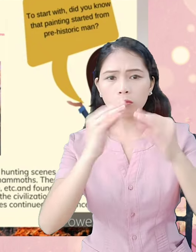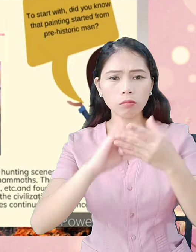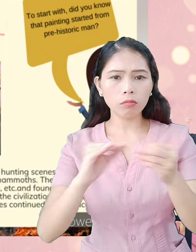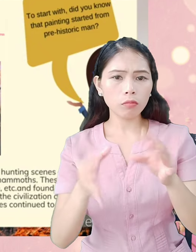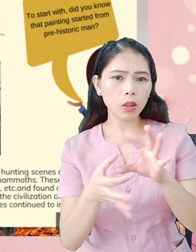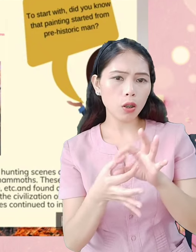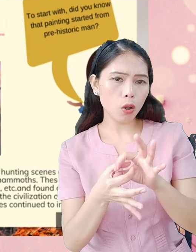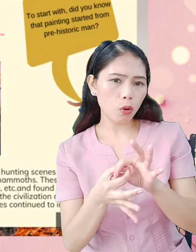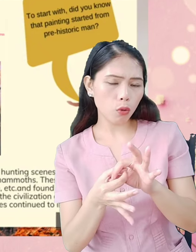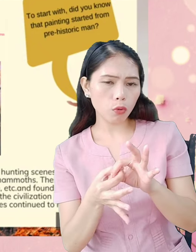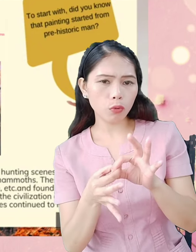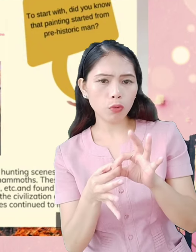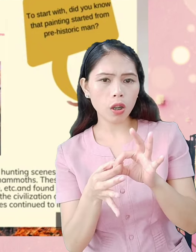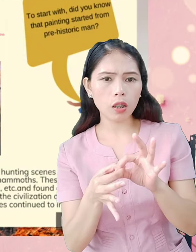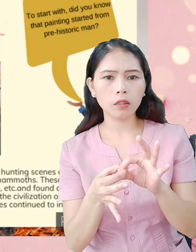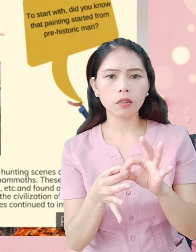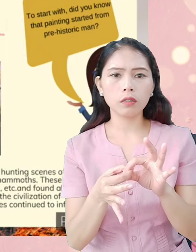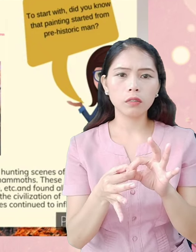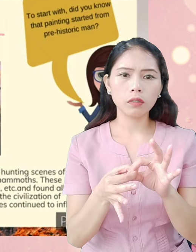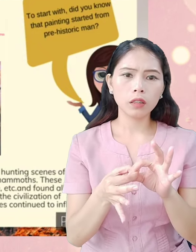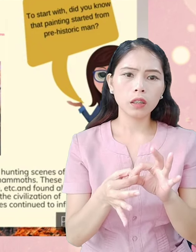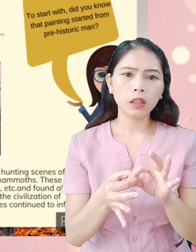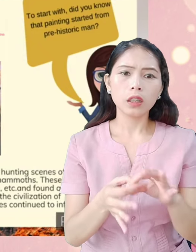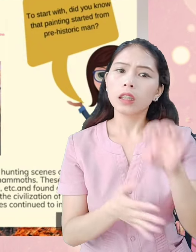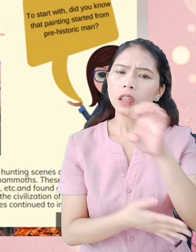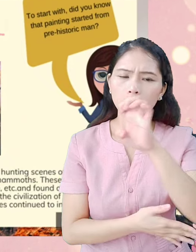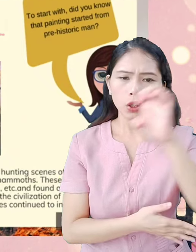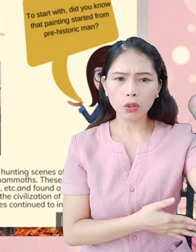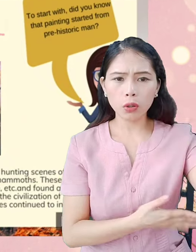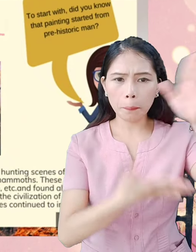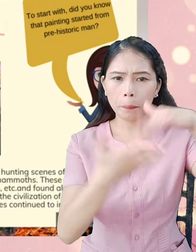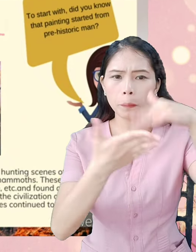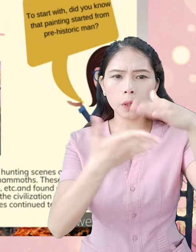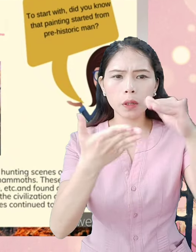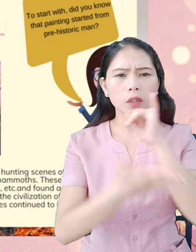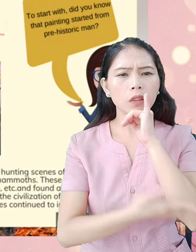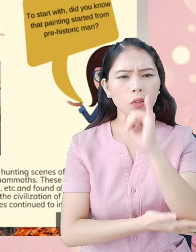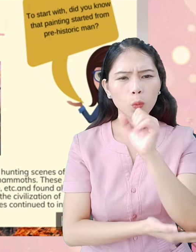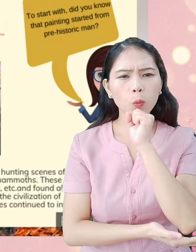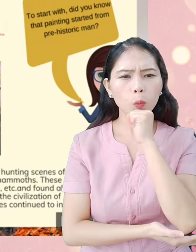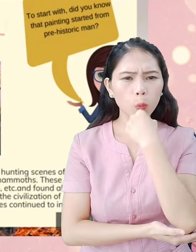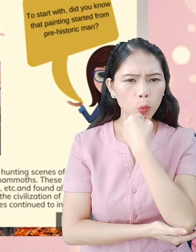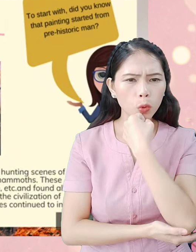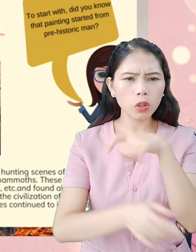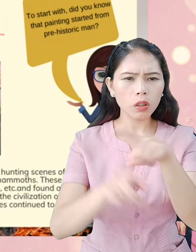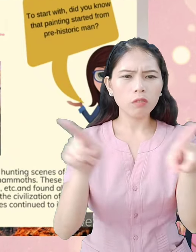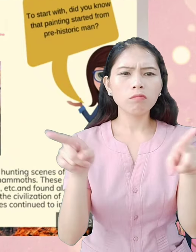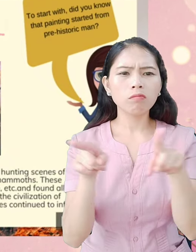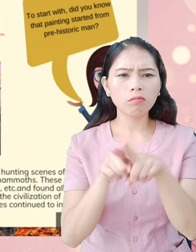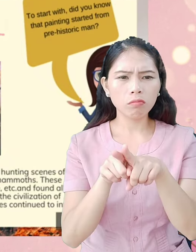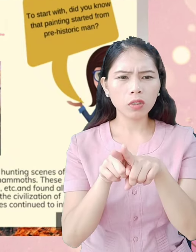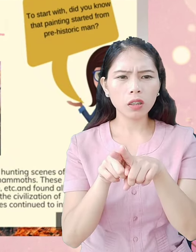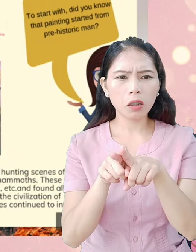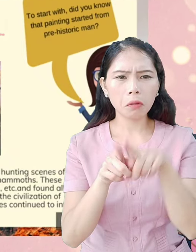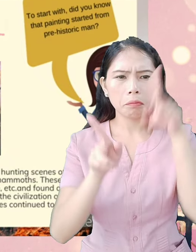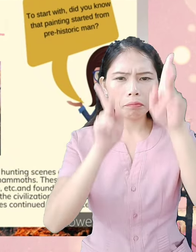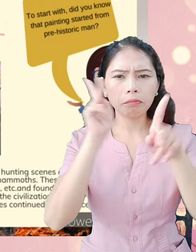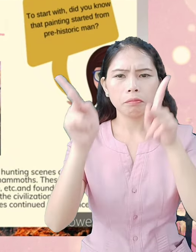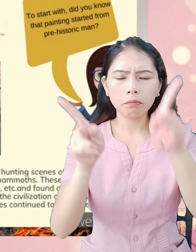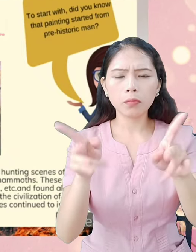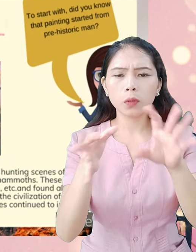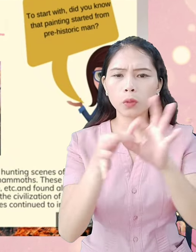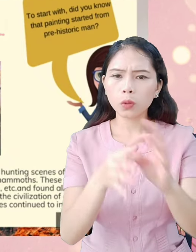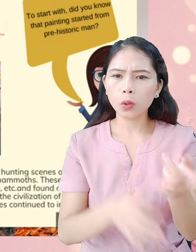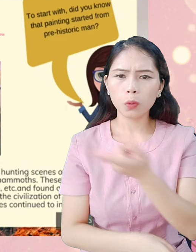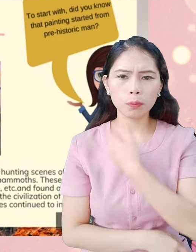The history of Eastern painting is as old as the civilization of